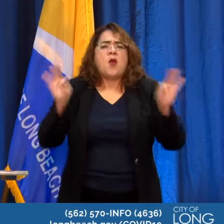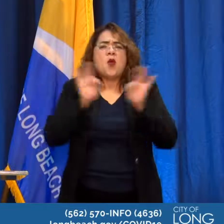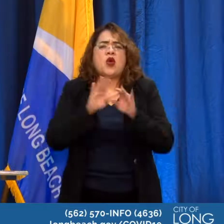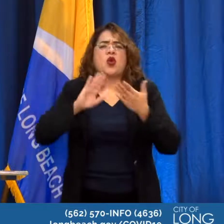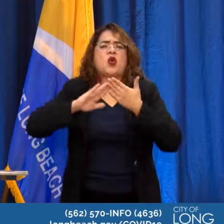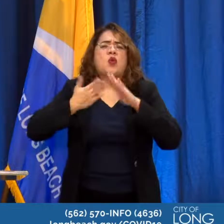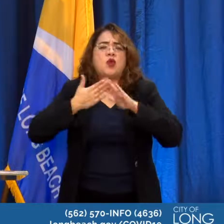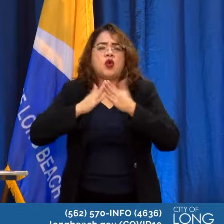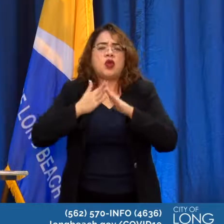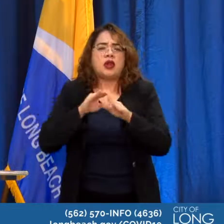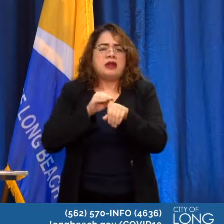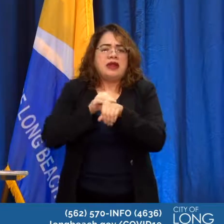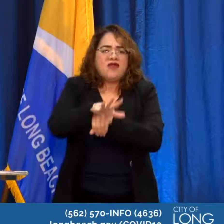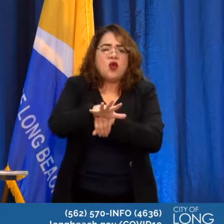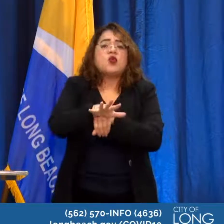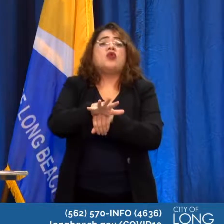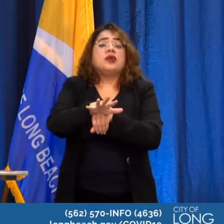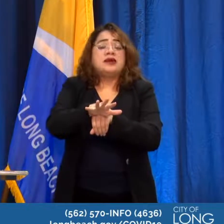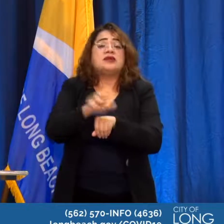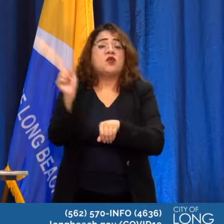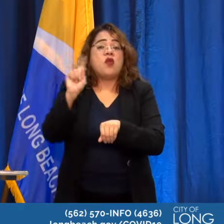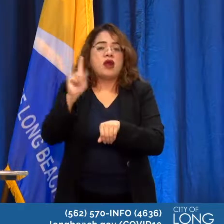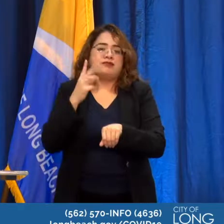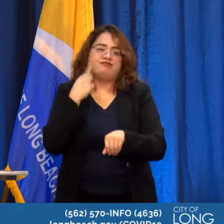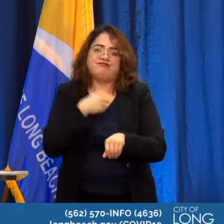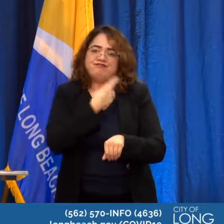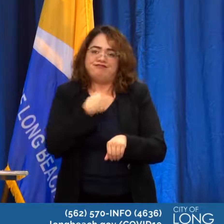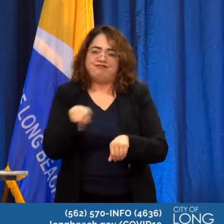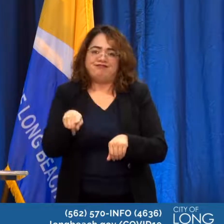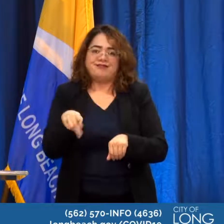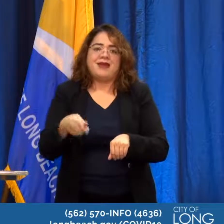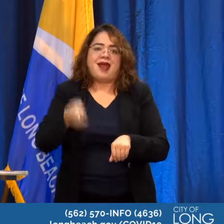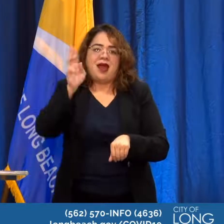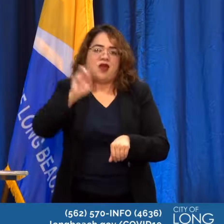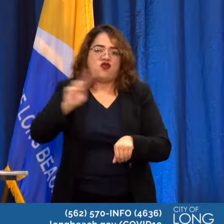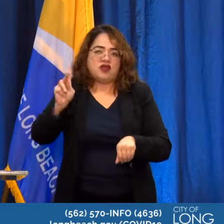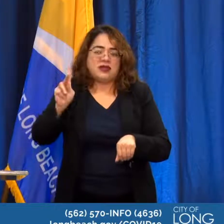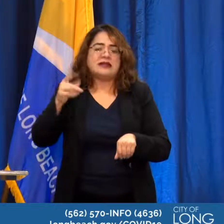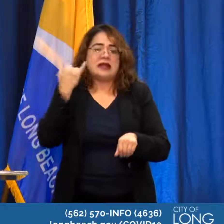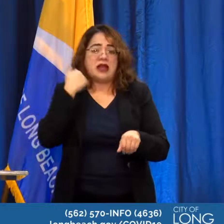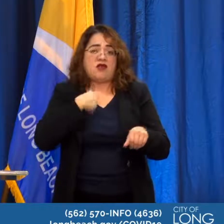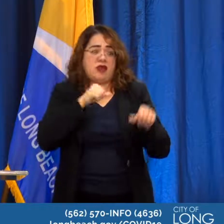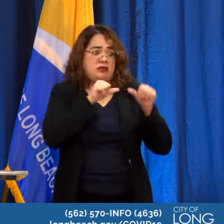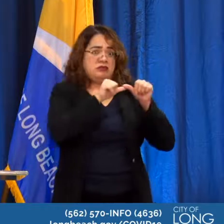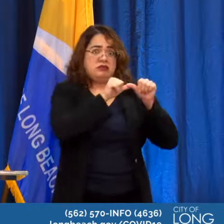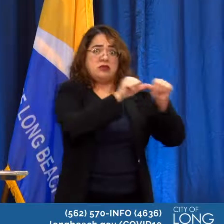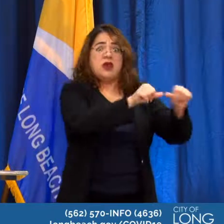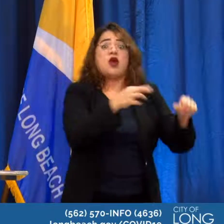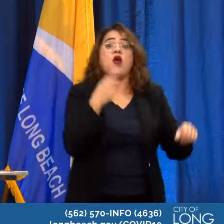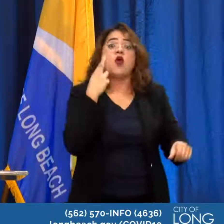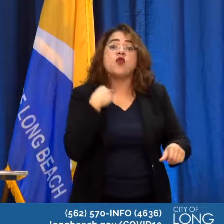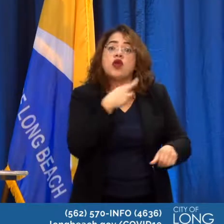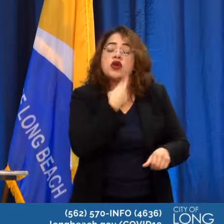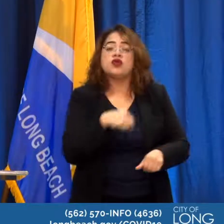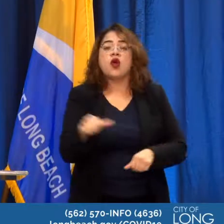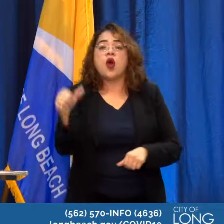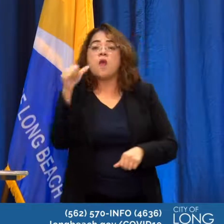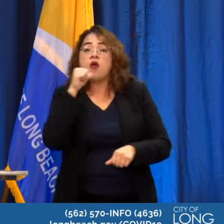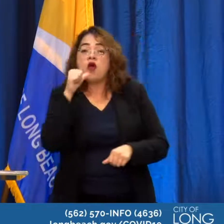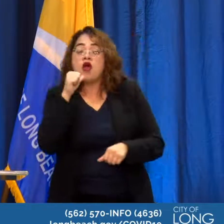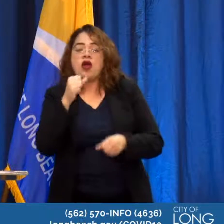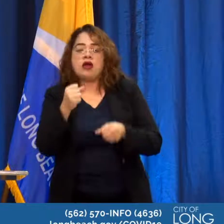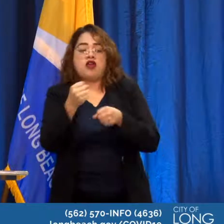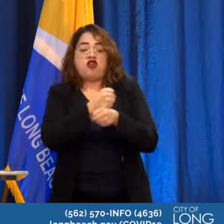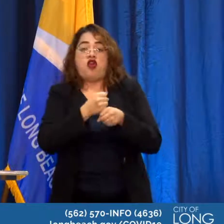community exposure increases. So when they look at all the different things, so holding everything else steady, it's restaurants, bars, and coffee shops that